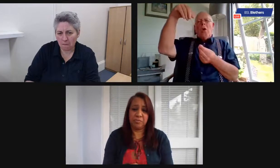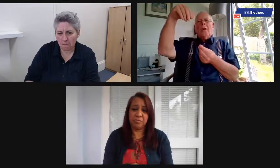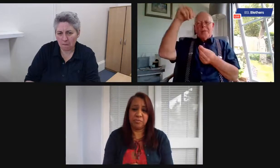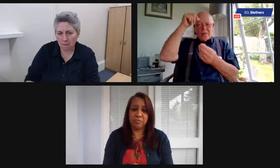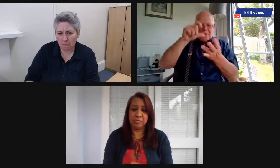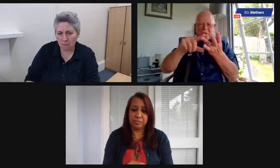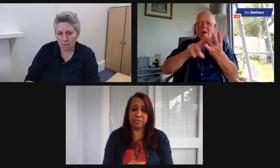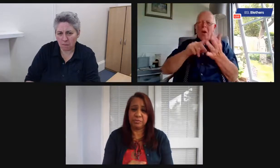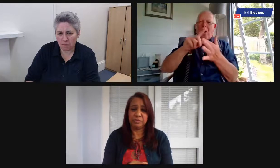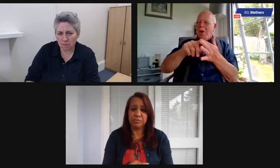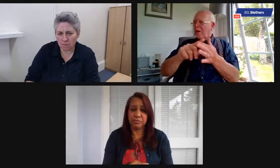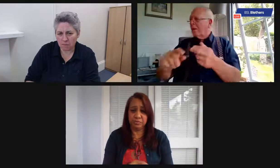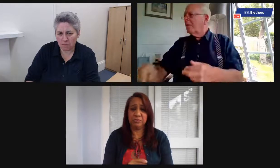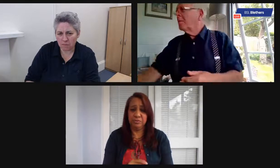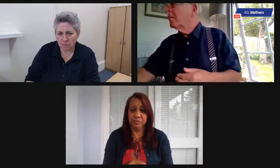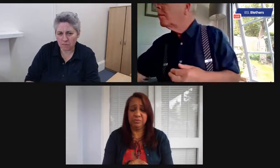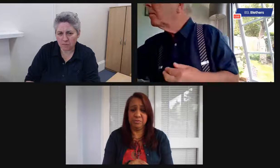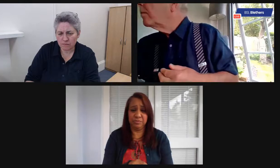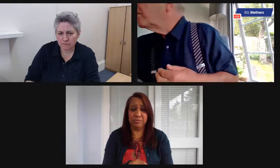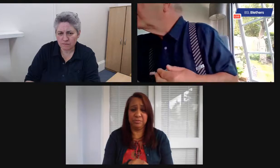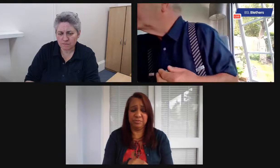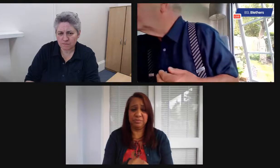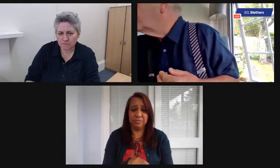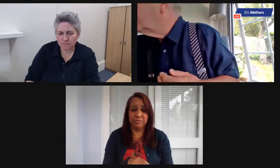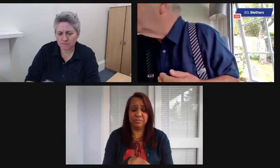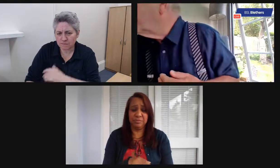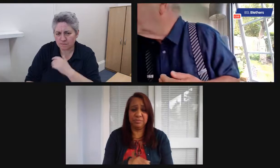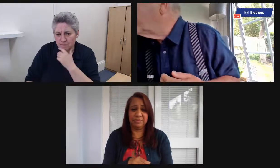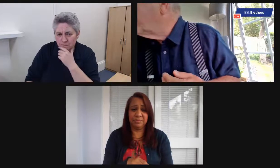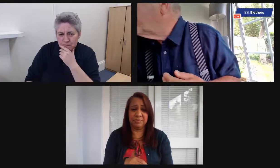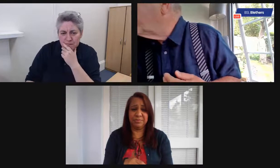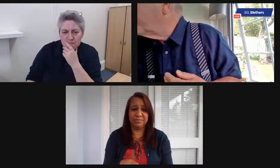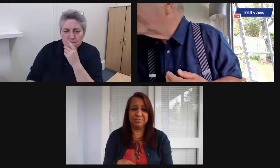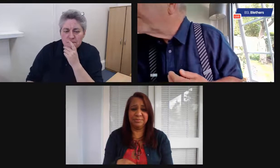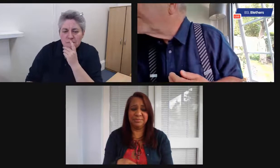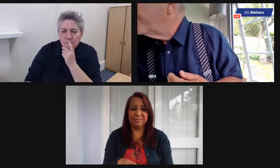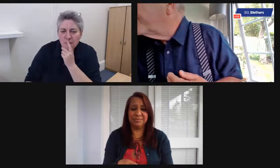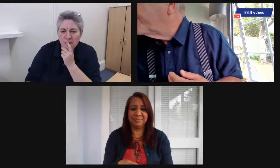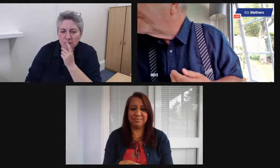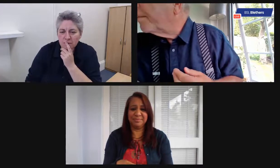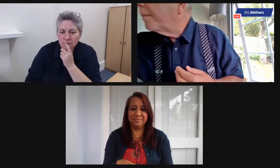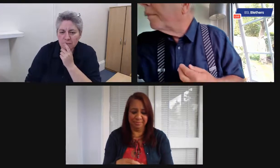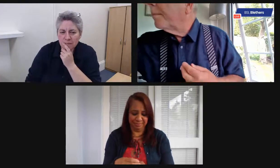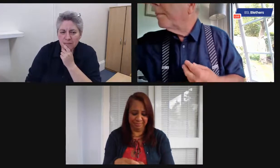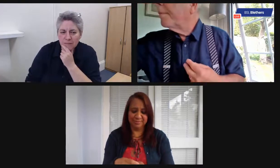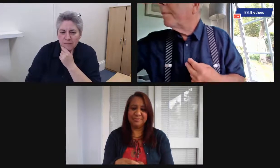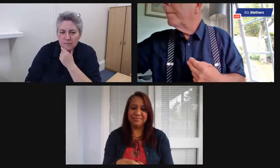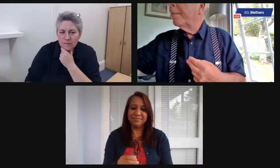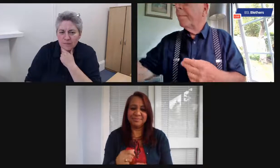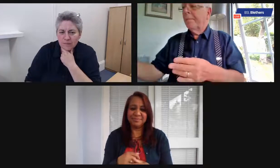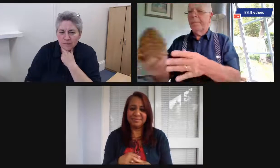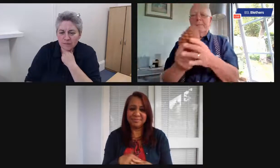for that. And they have the most amazing cones. Let me just show you some cones I've got here.